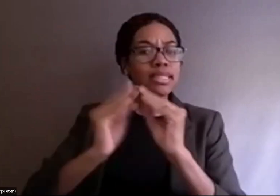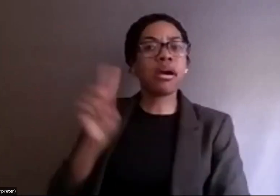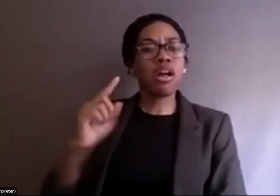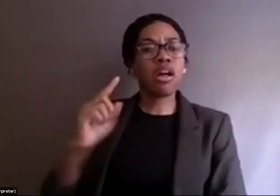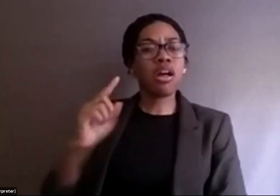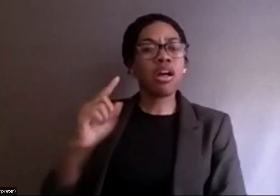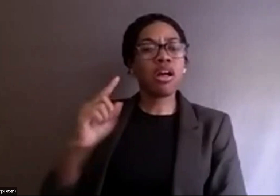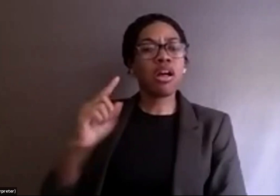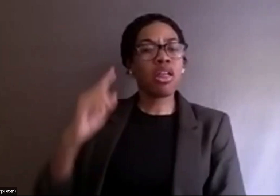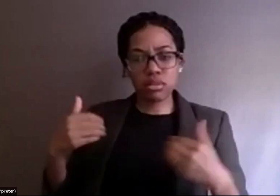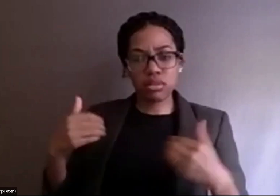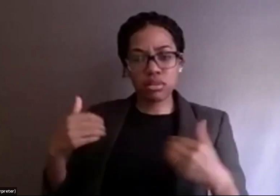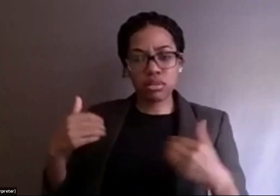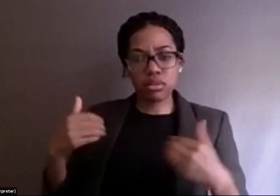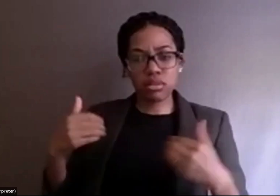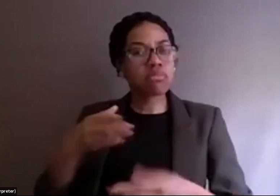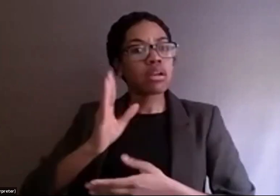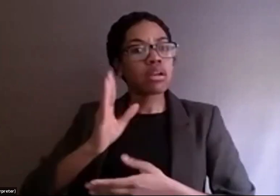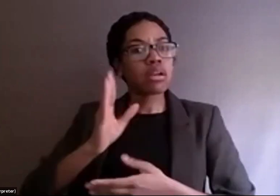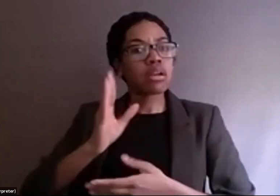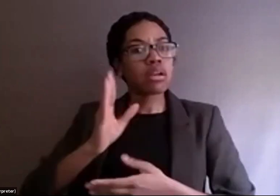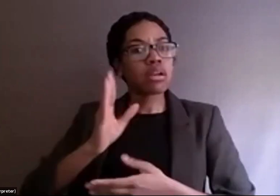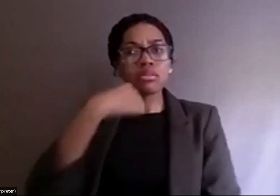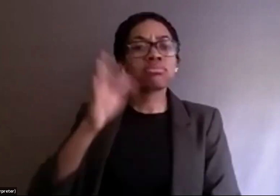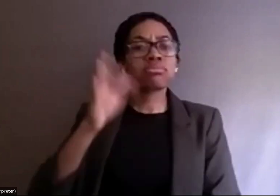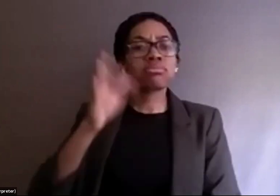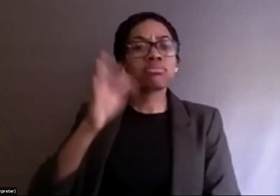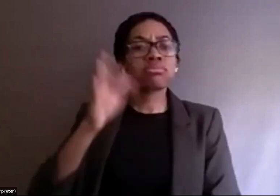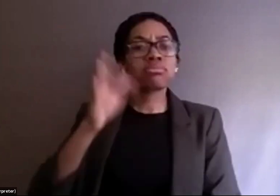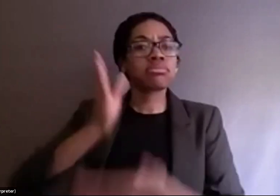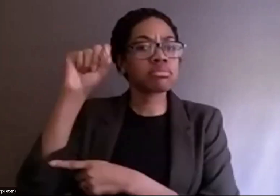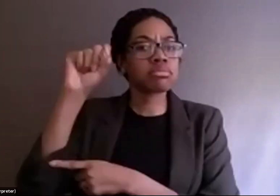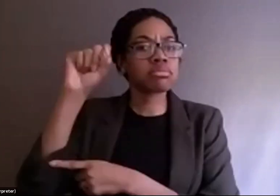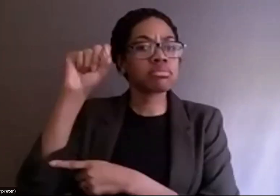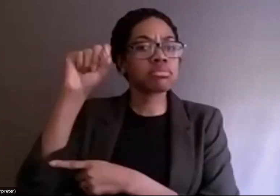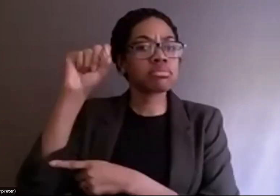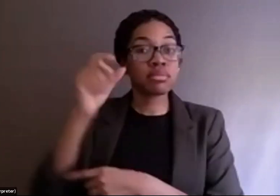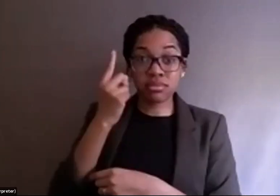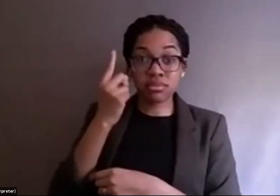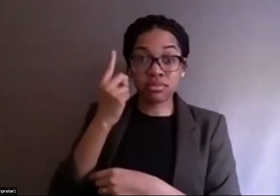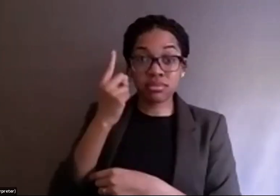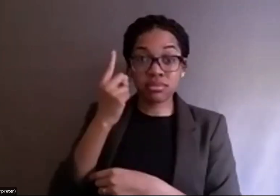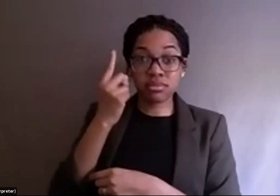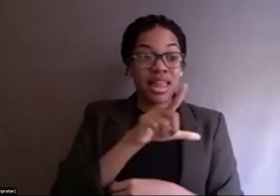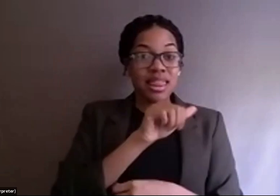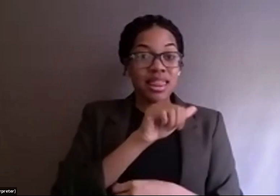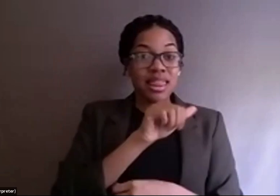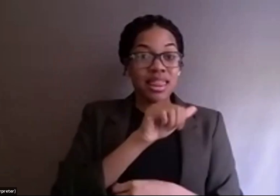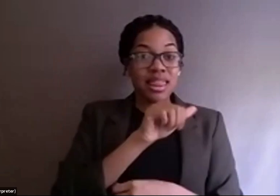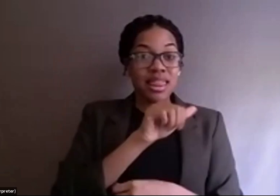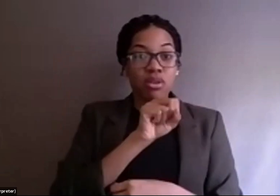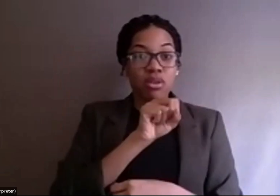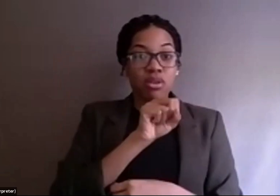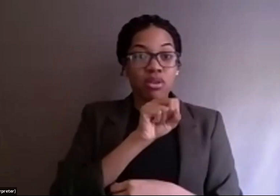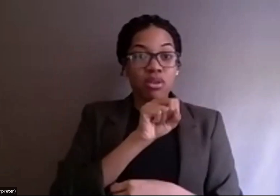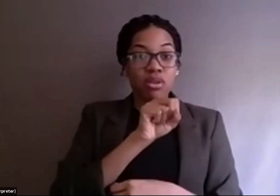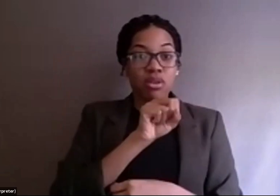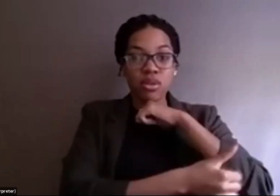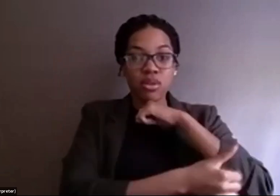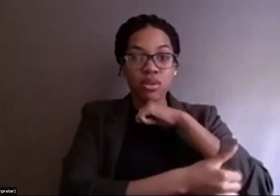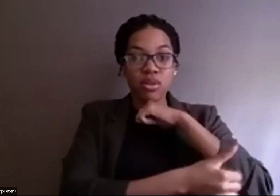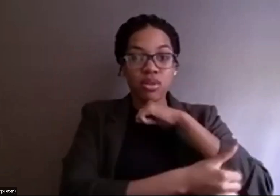in Mississippi. And we have to remember Loudoun County came after Mississippi. So by the time we got to